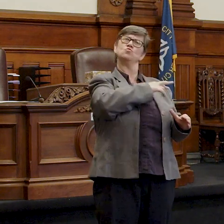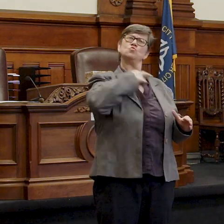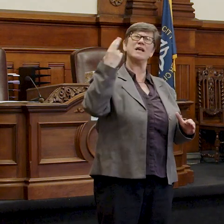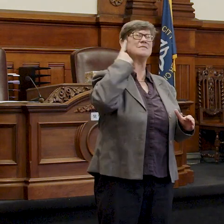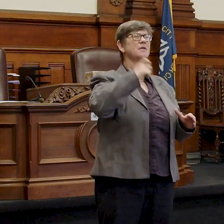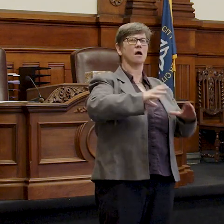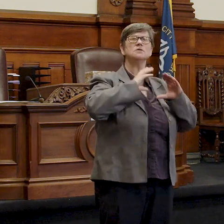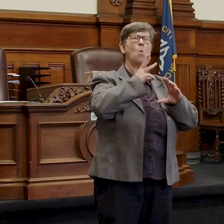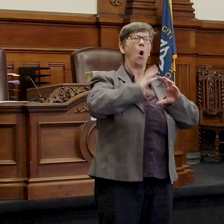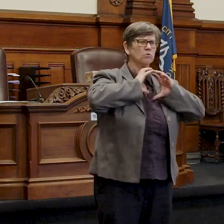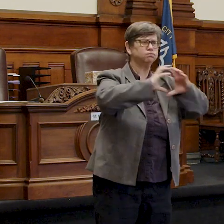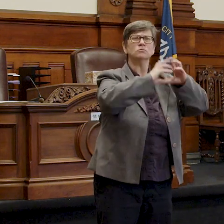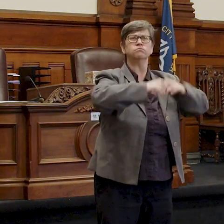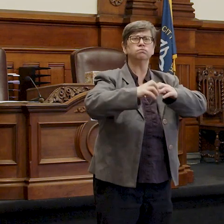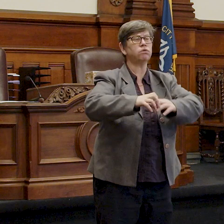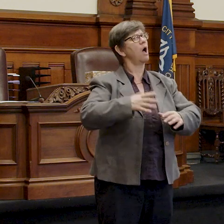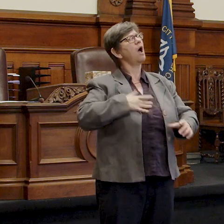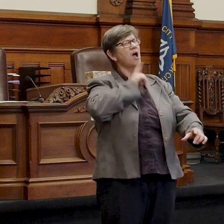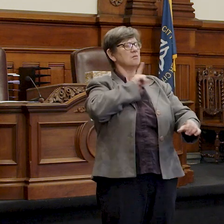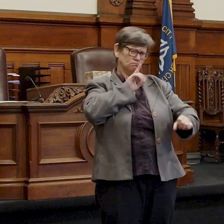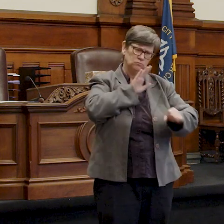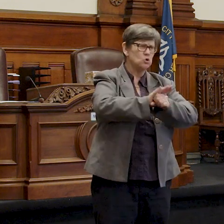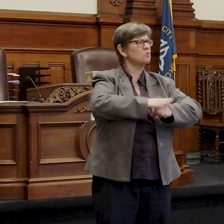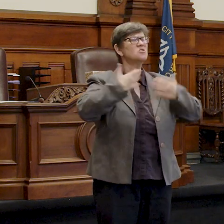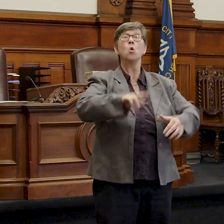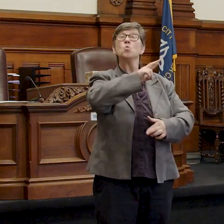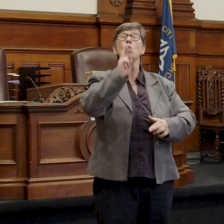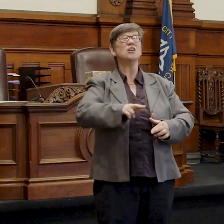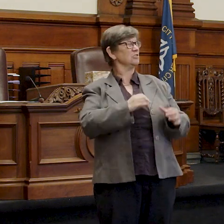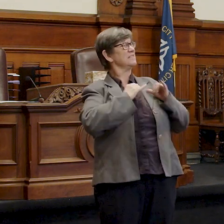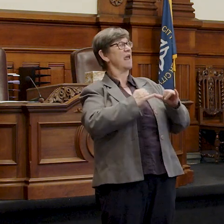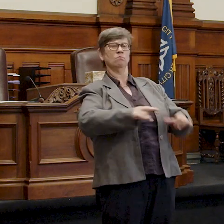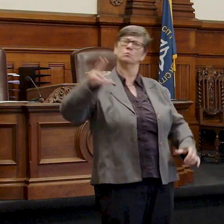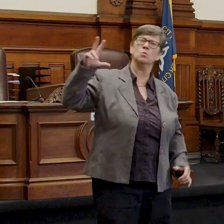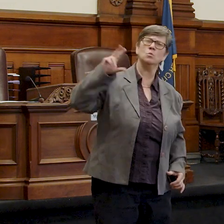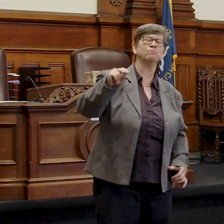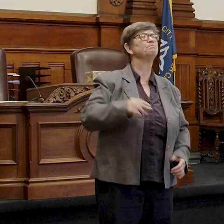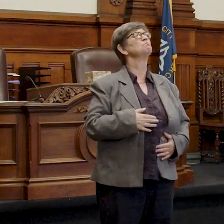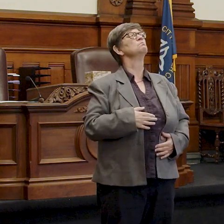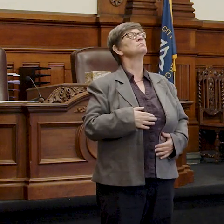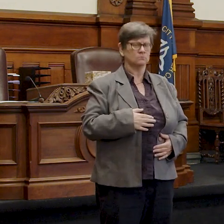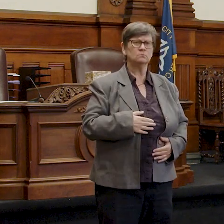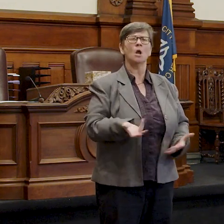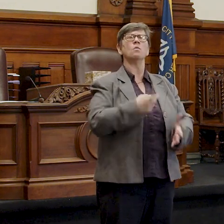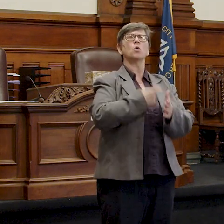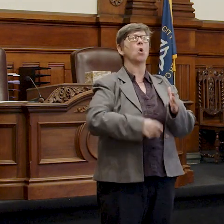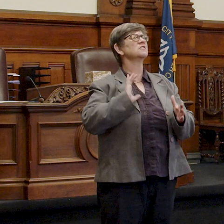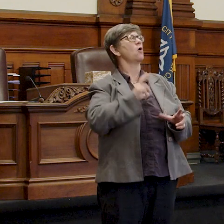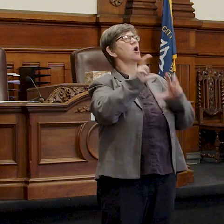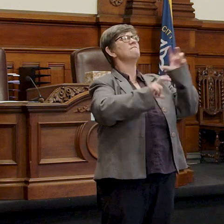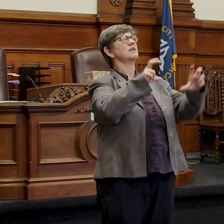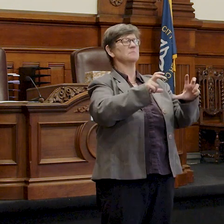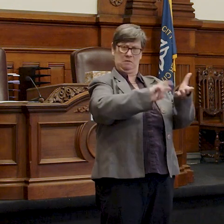that Rochester will not join them. The cost of those investments will require us to raise our water rate to less than $3 a